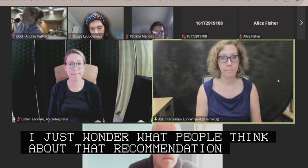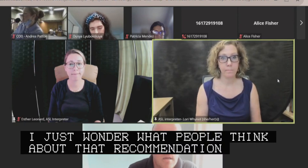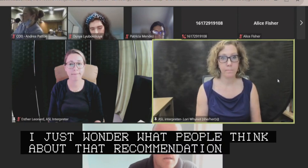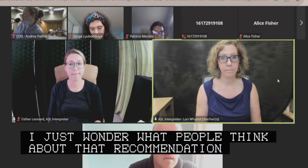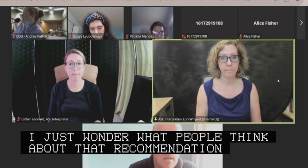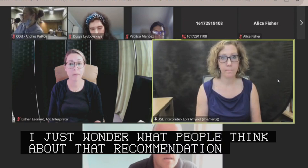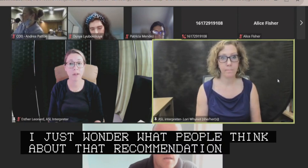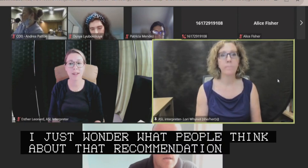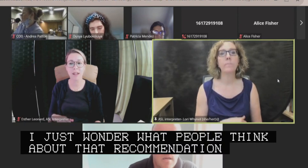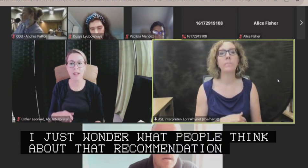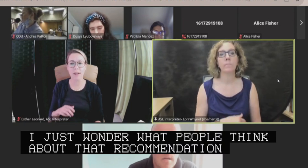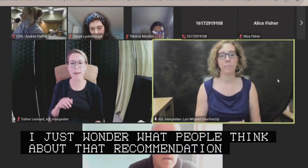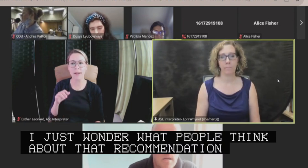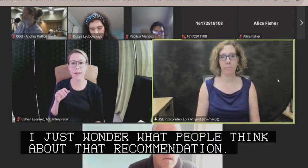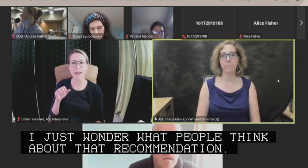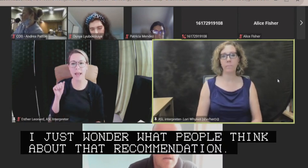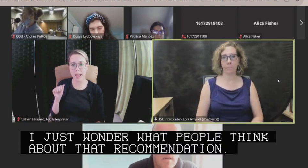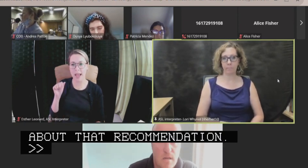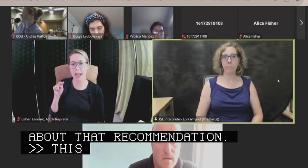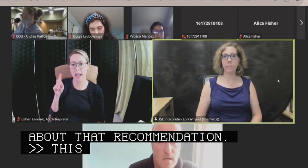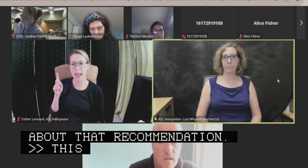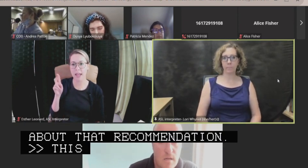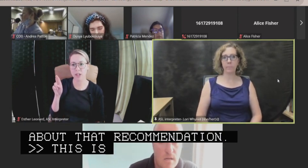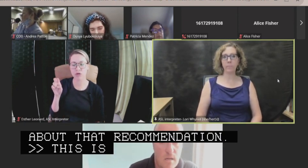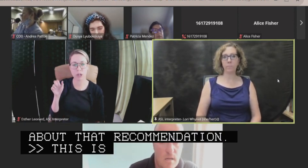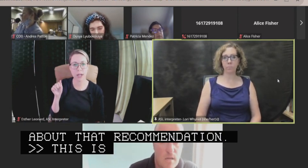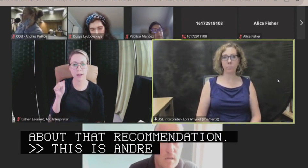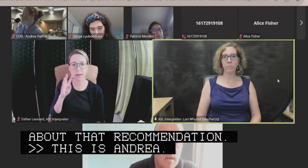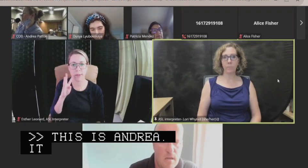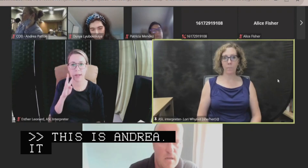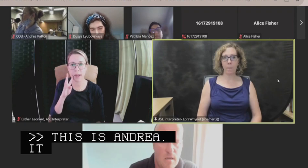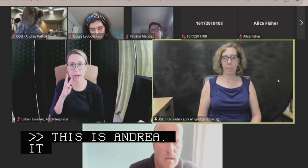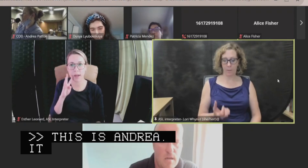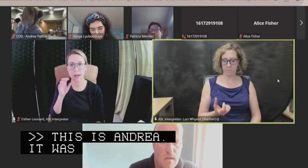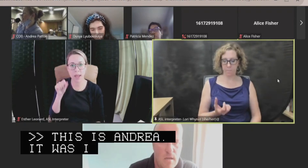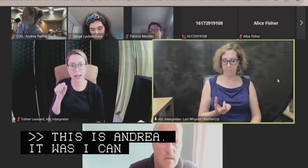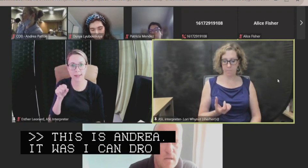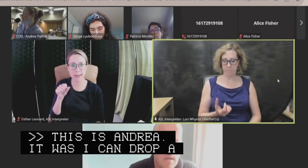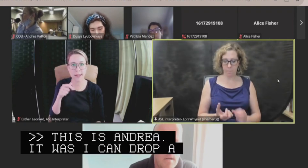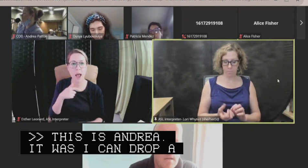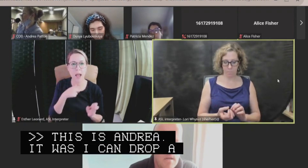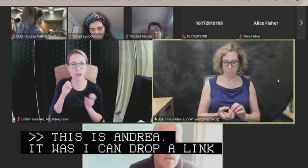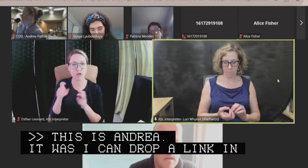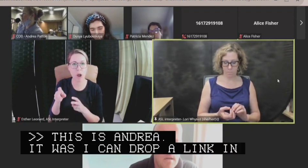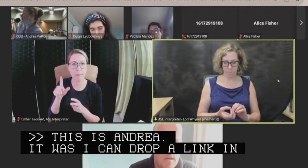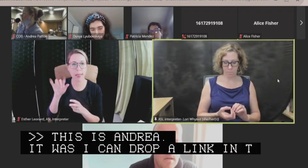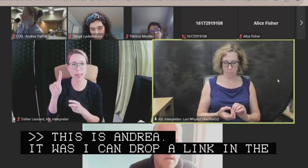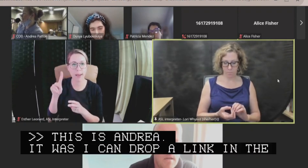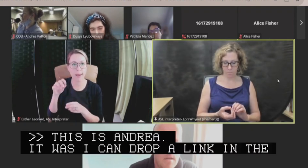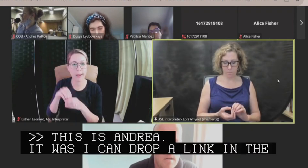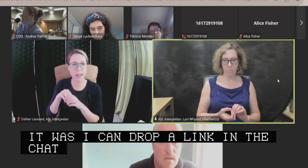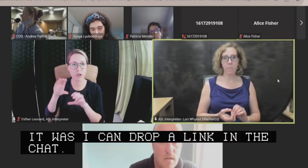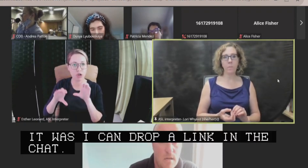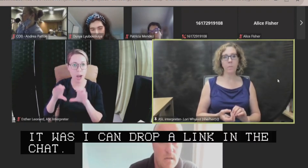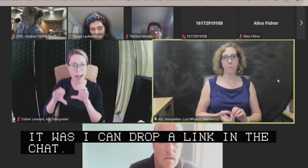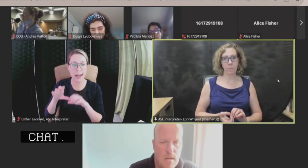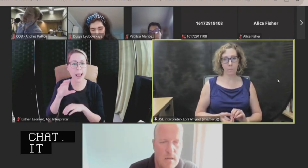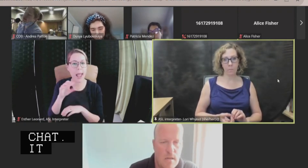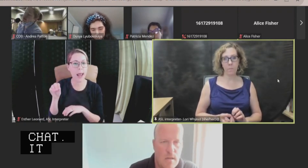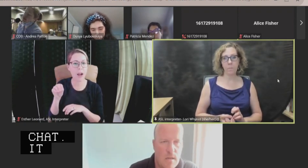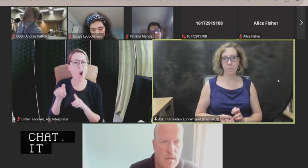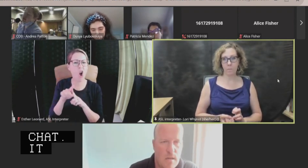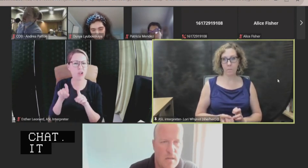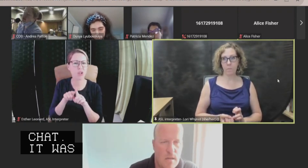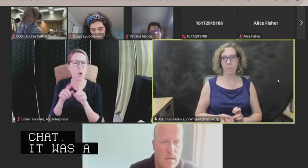This is Andrea. It was, I can drop a link in the chat. It was also included in